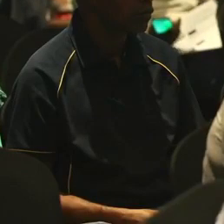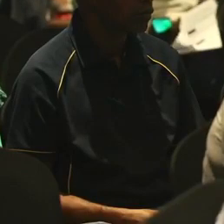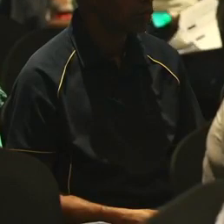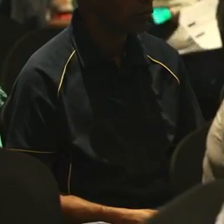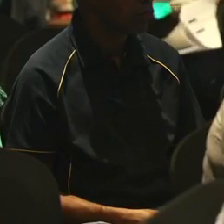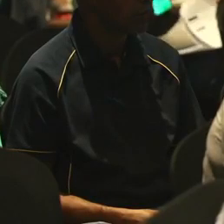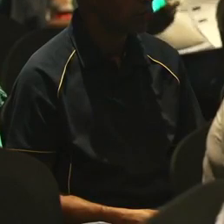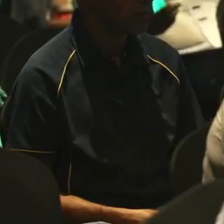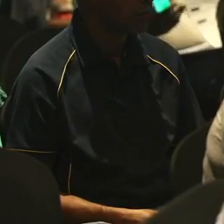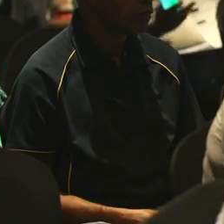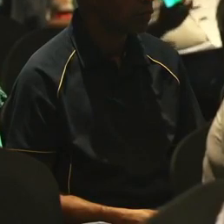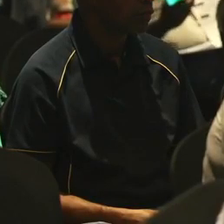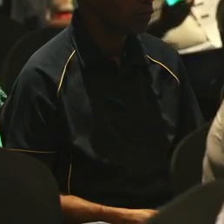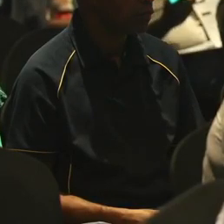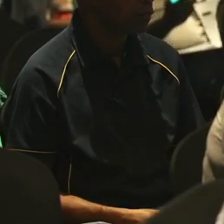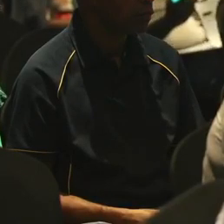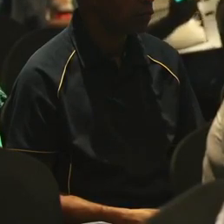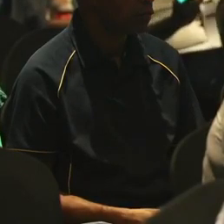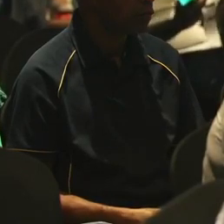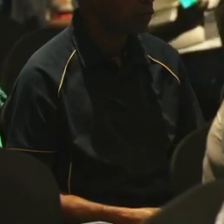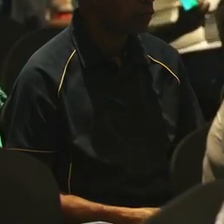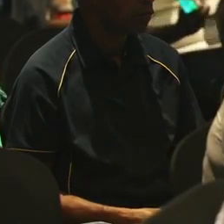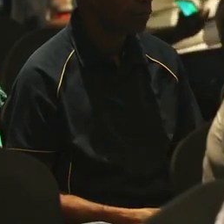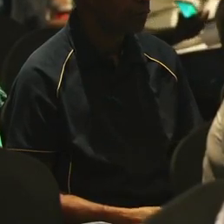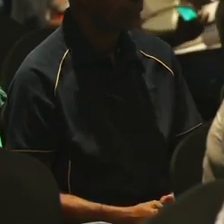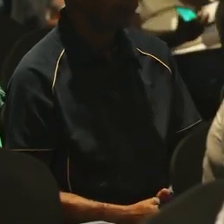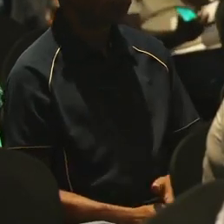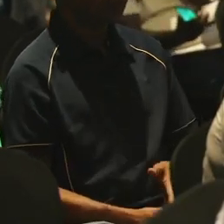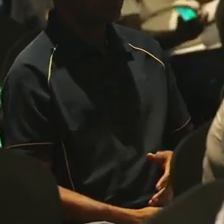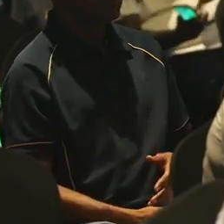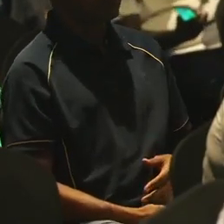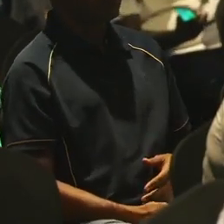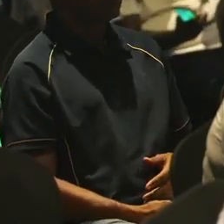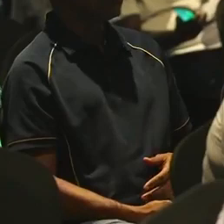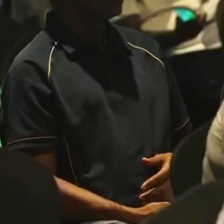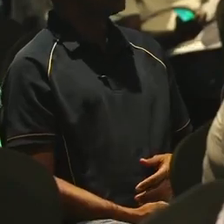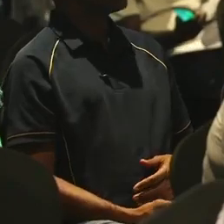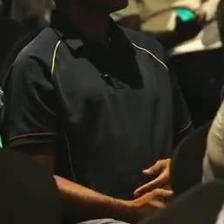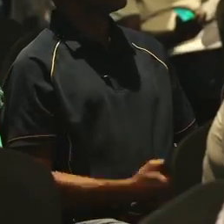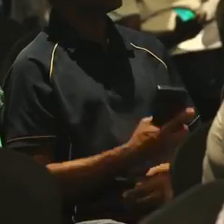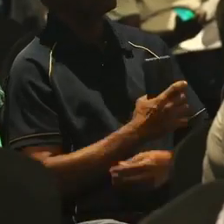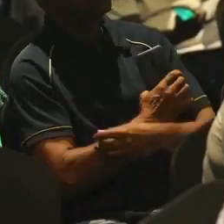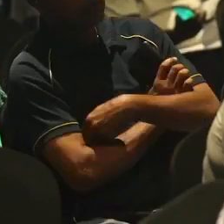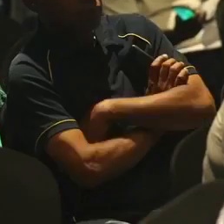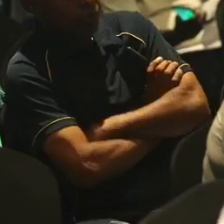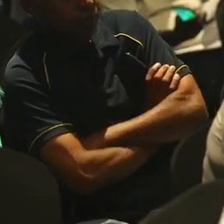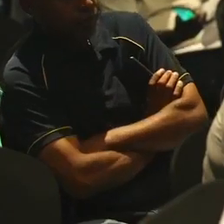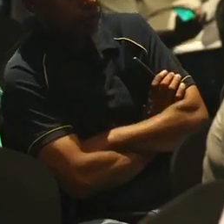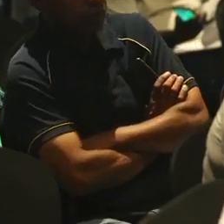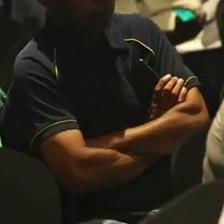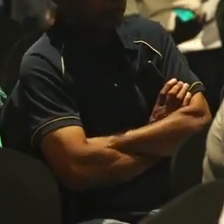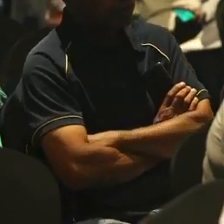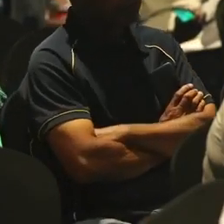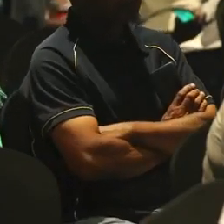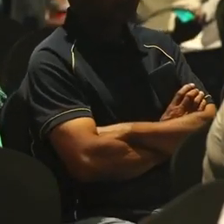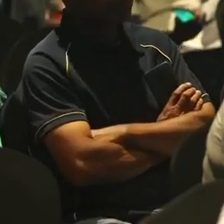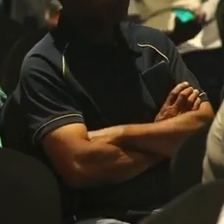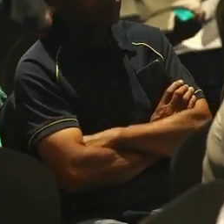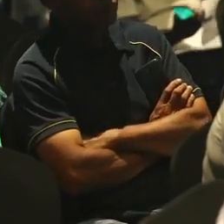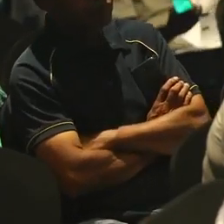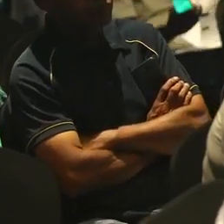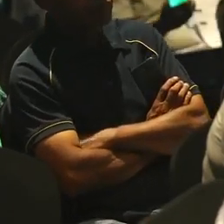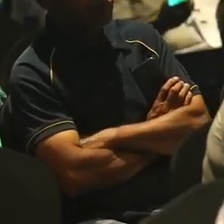feedback. This is a feedback-based system where we're developing it based on both internal and external feedback from both